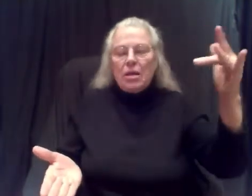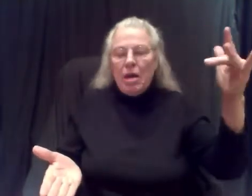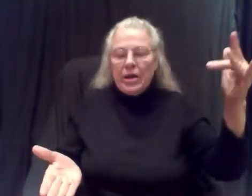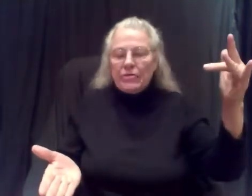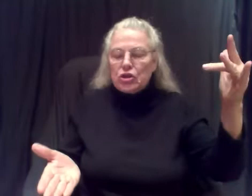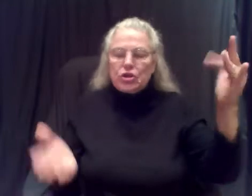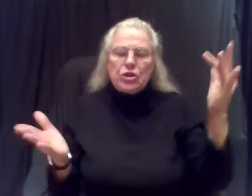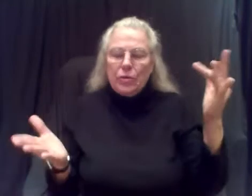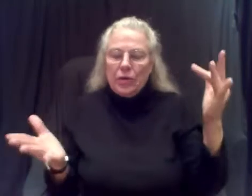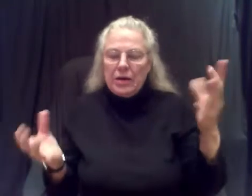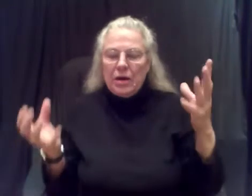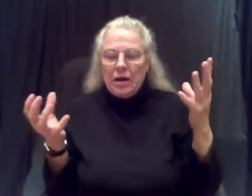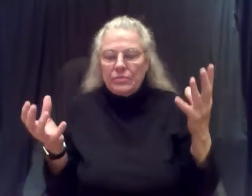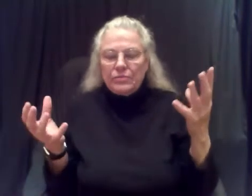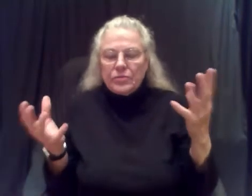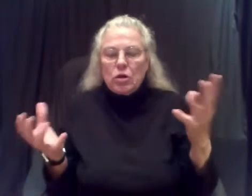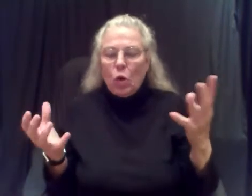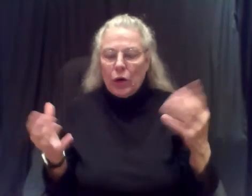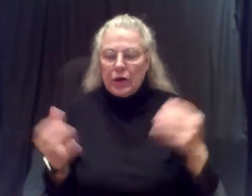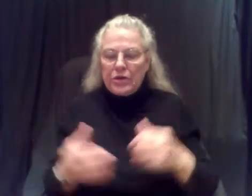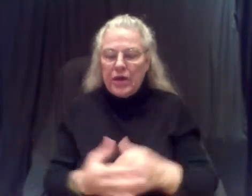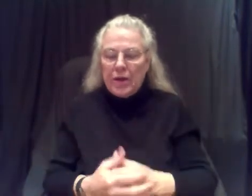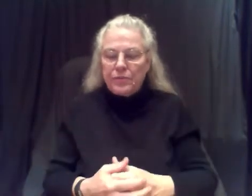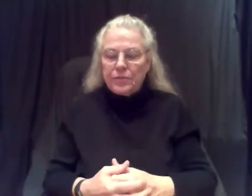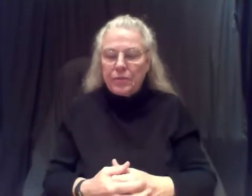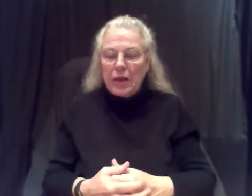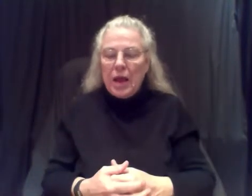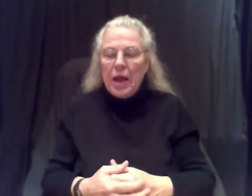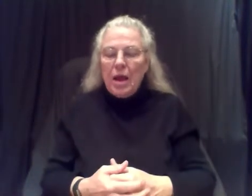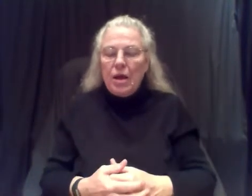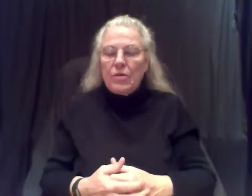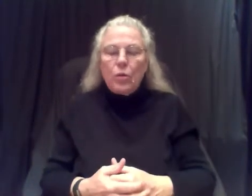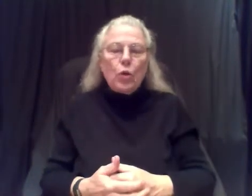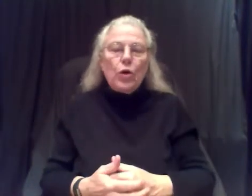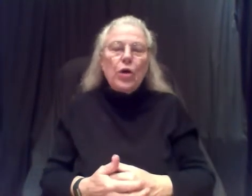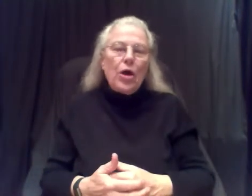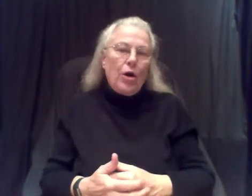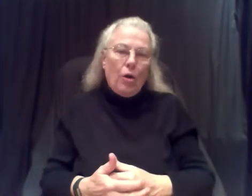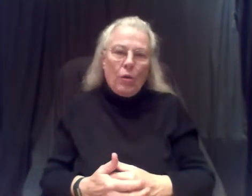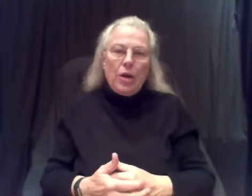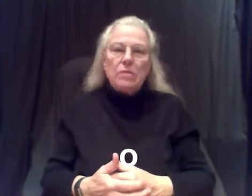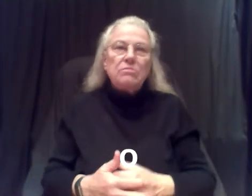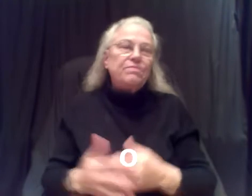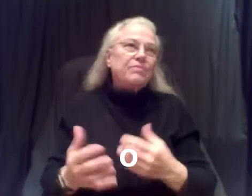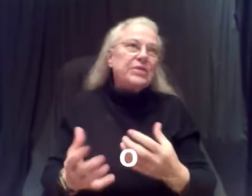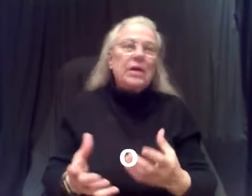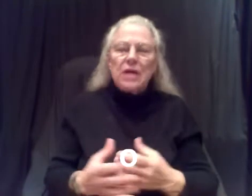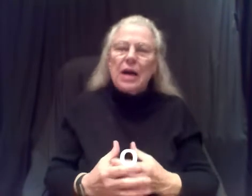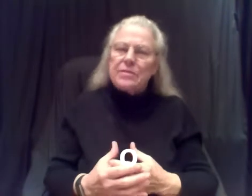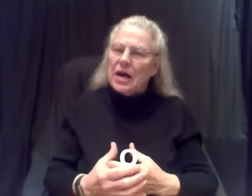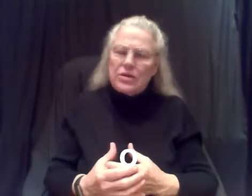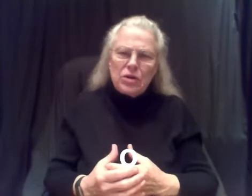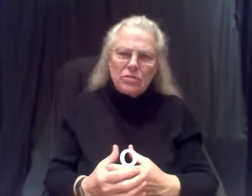of shimmering glory to that. The word oh, sometimes I don't sign